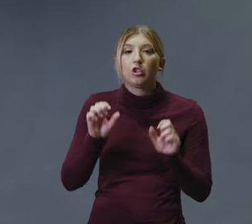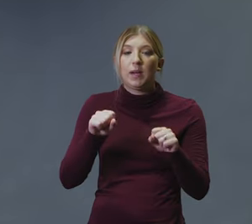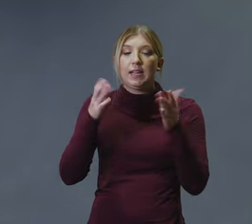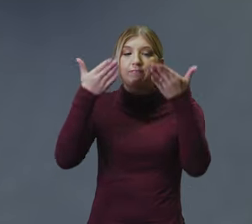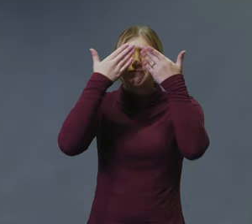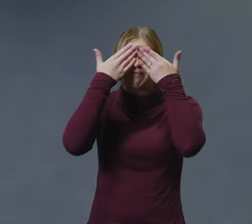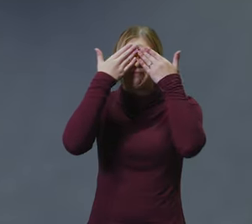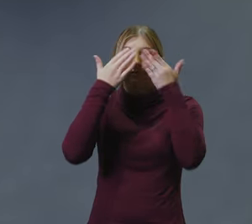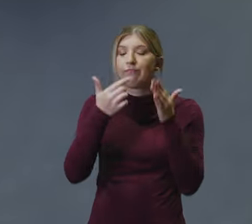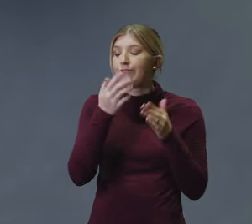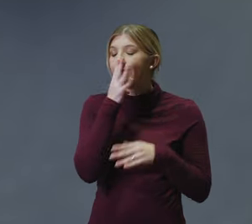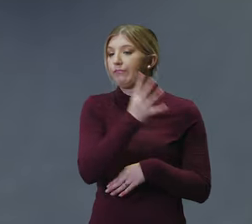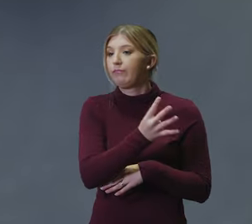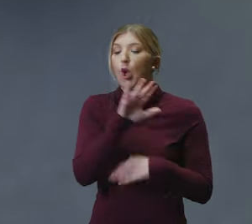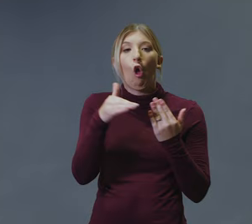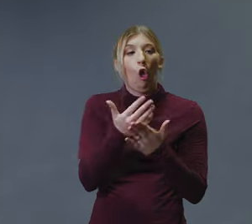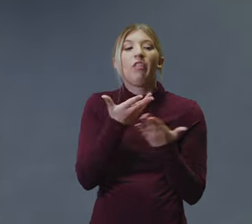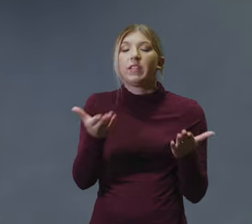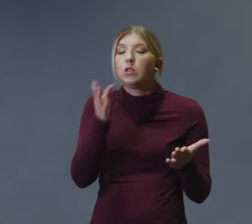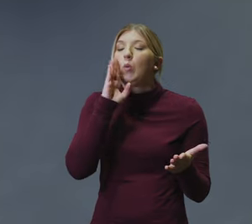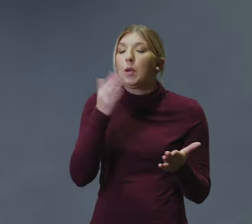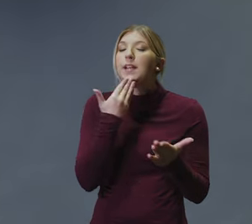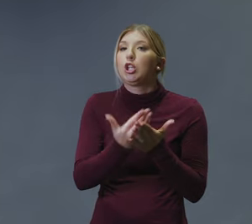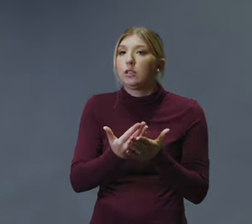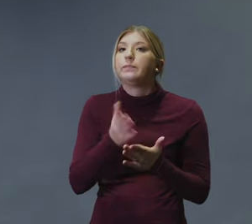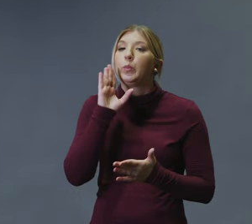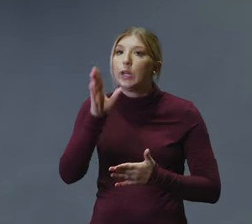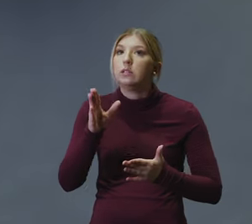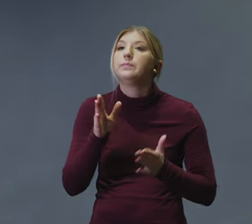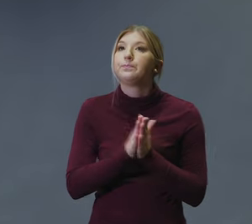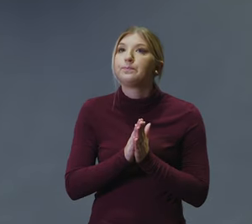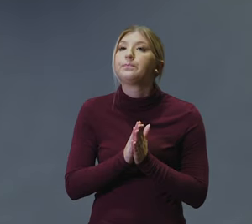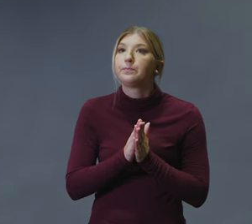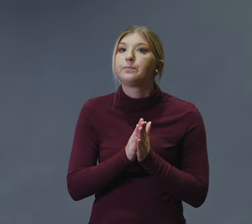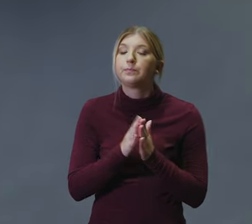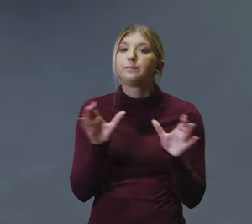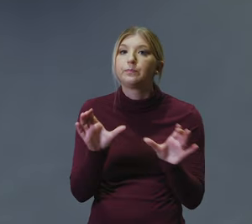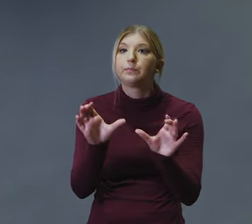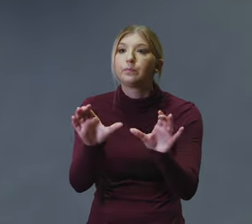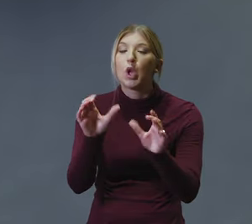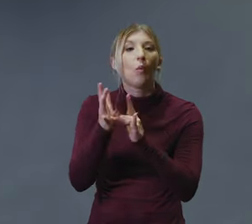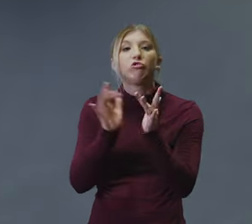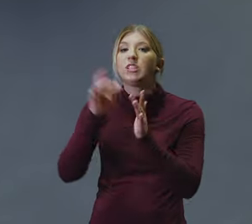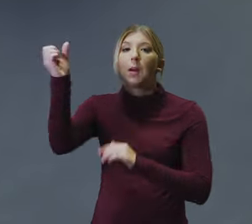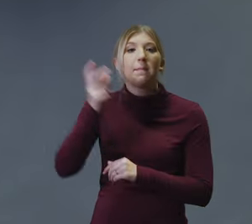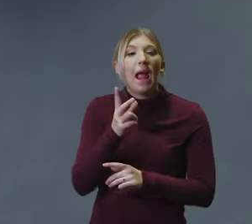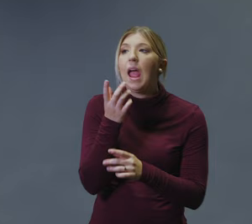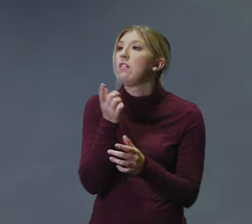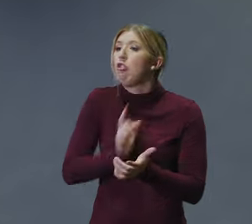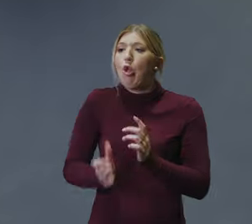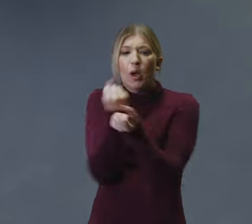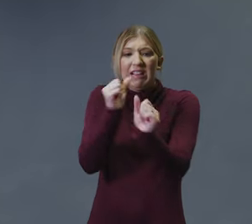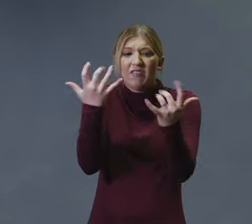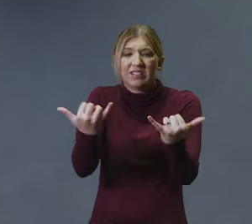to simply say, well, all things will be good in the sweet by and by. When Jesus comes back, Lord, come save us from